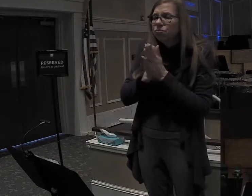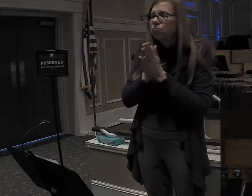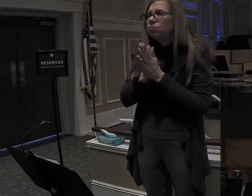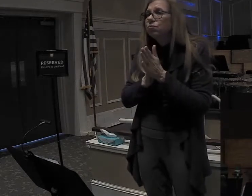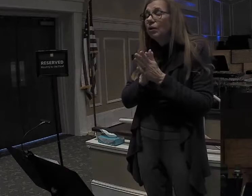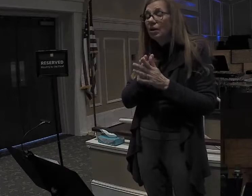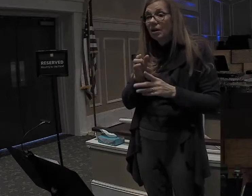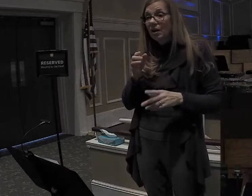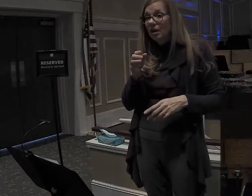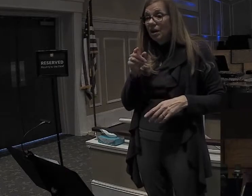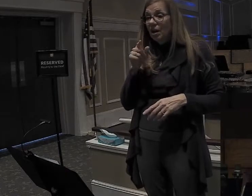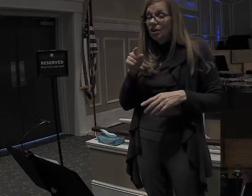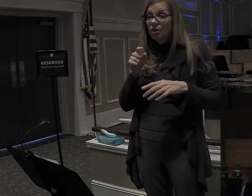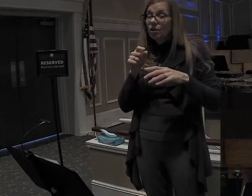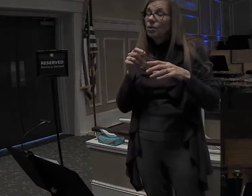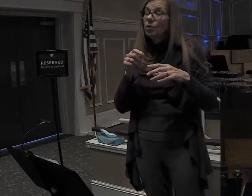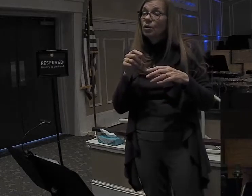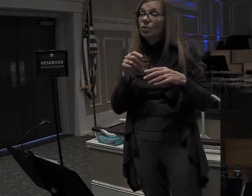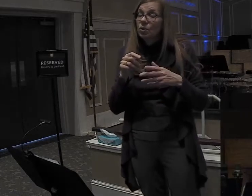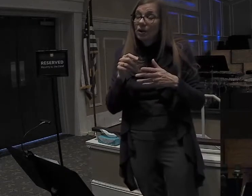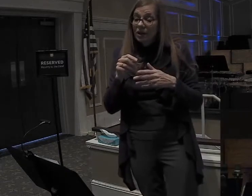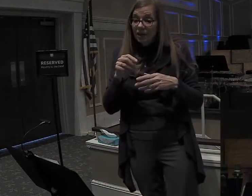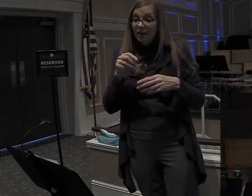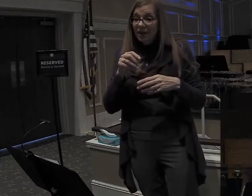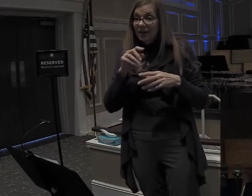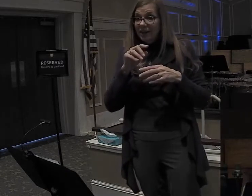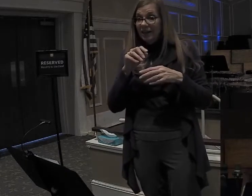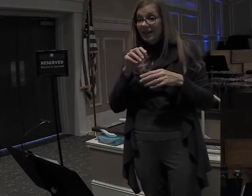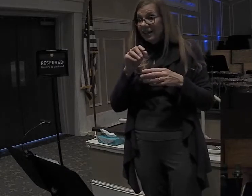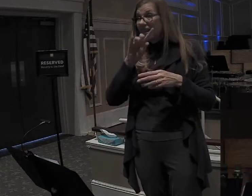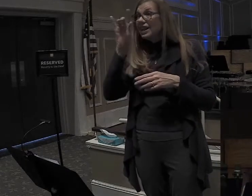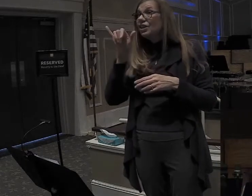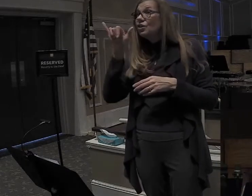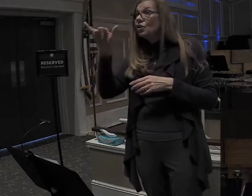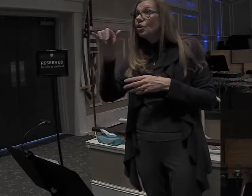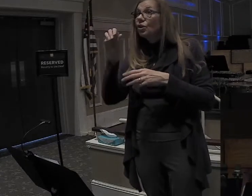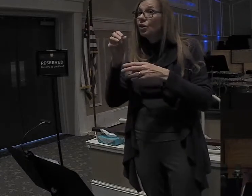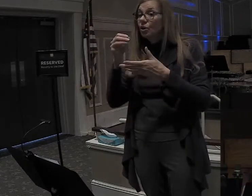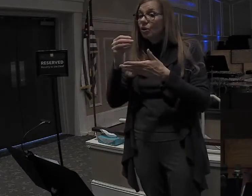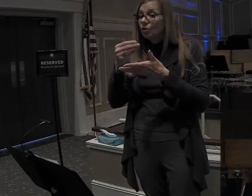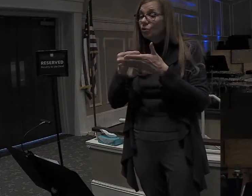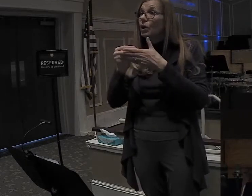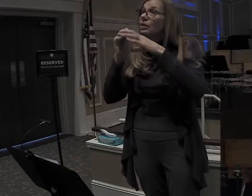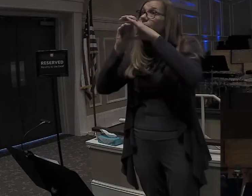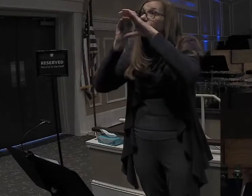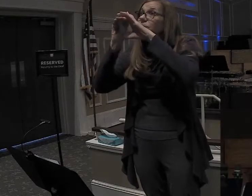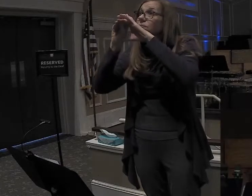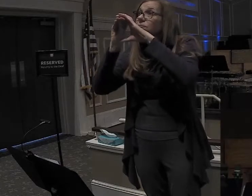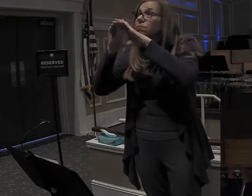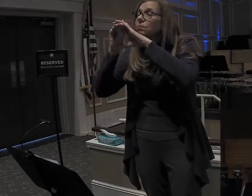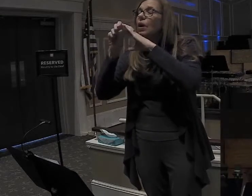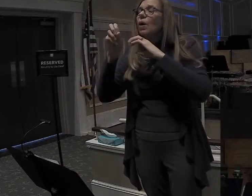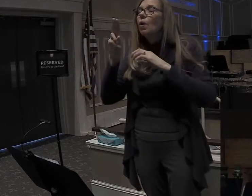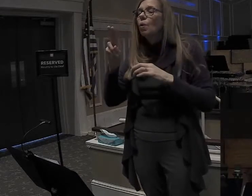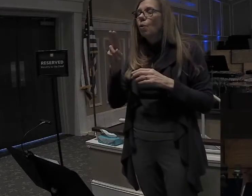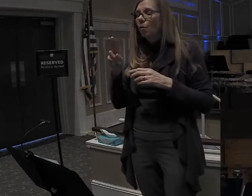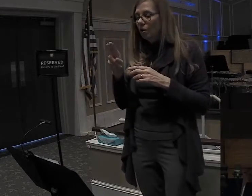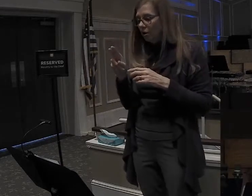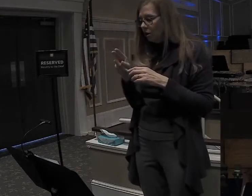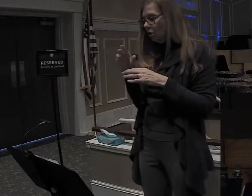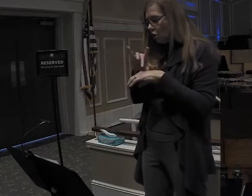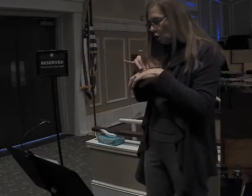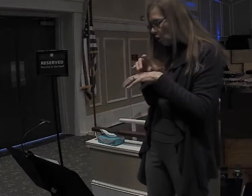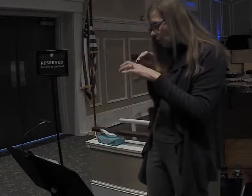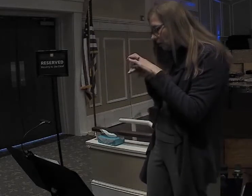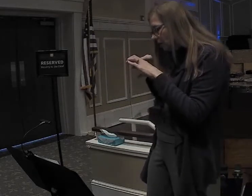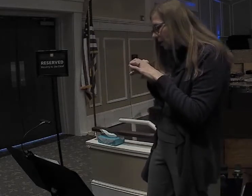life? Are you storing up eternal treasure in heaven? Or are you trying to store up some earthly treasure that is wood, hay, and straw, and one